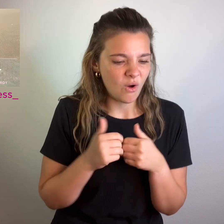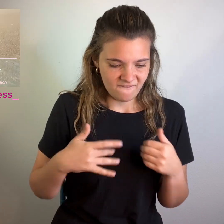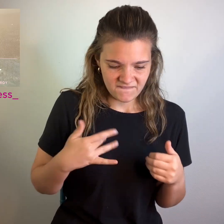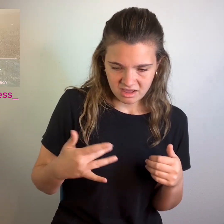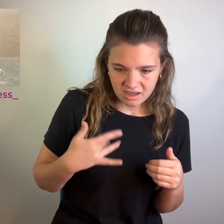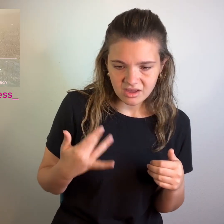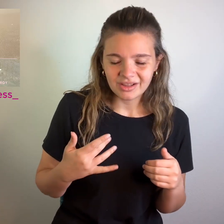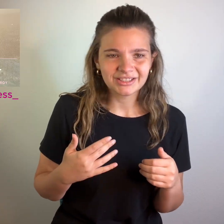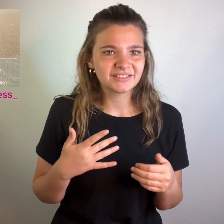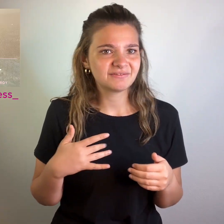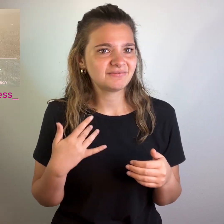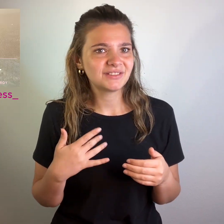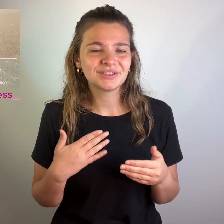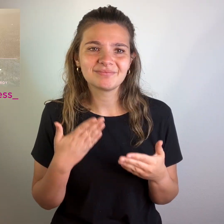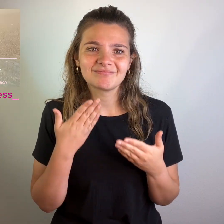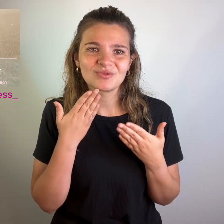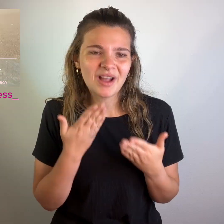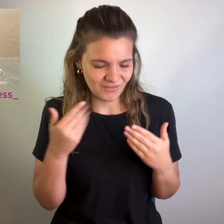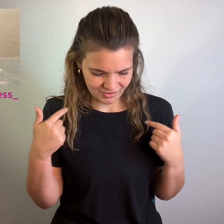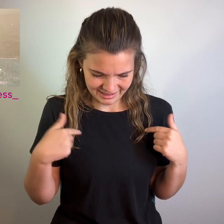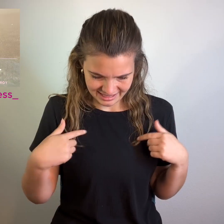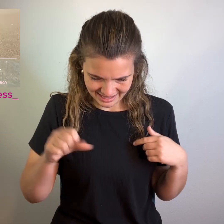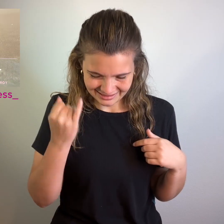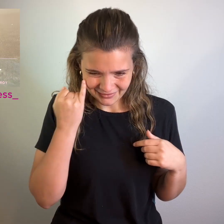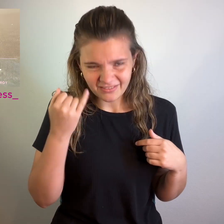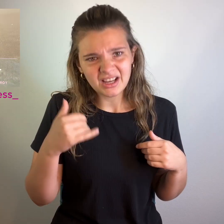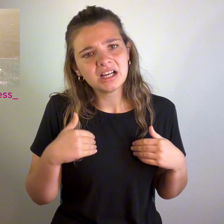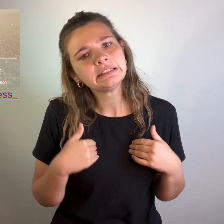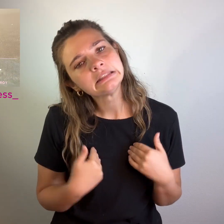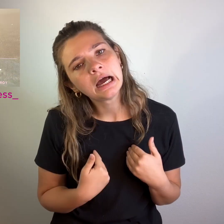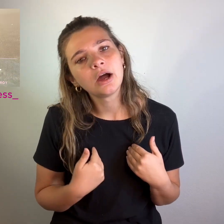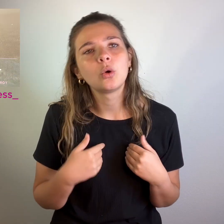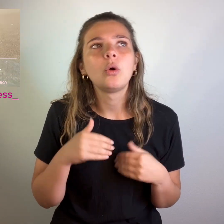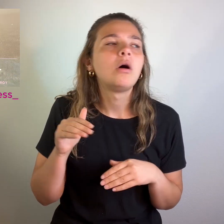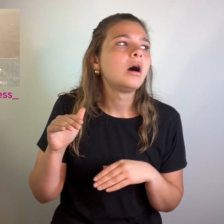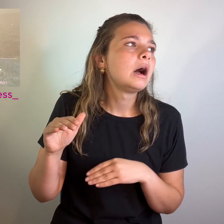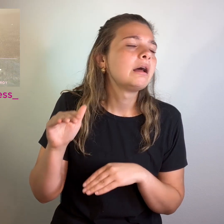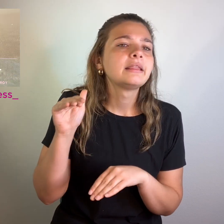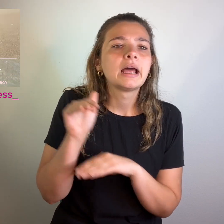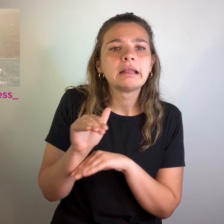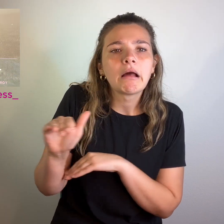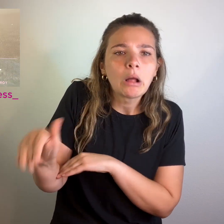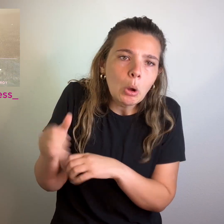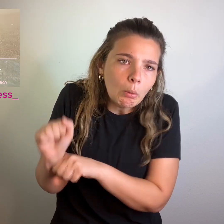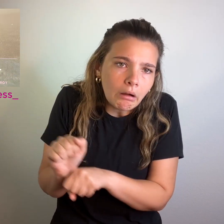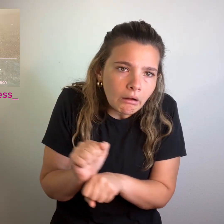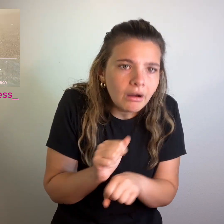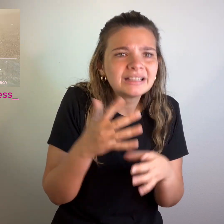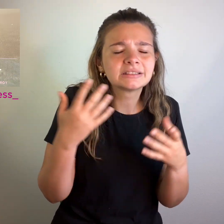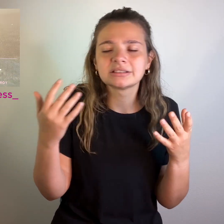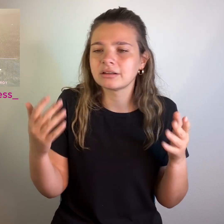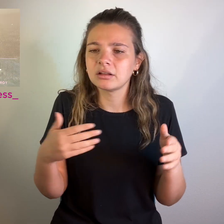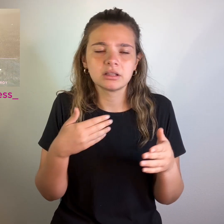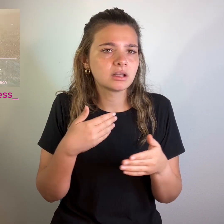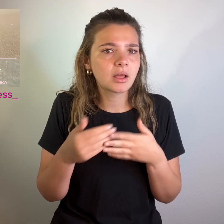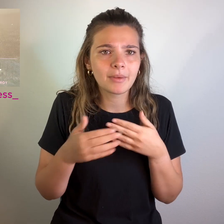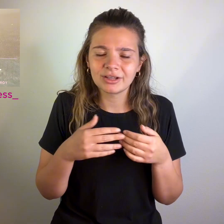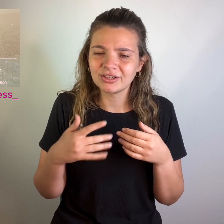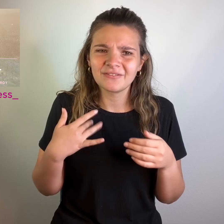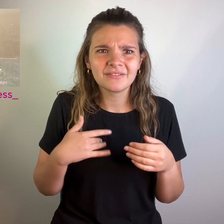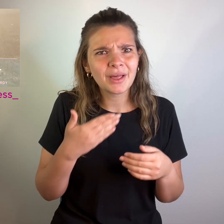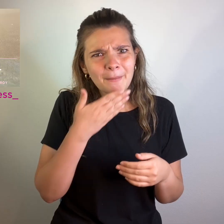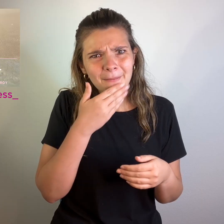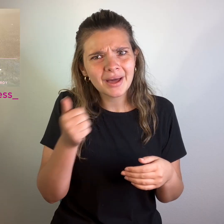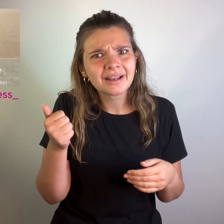grateful that I do, because even if I'm a little tired, even if I had a late night with work or something like that, I always feel so much better by the